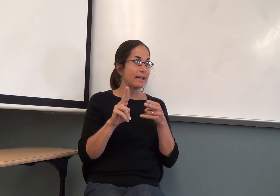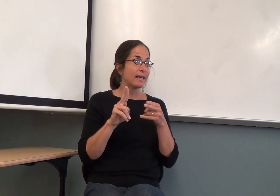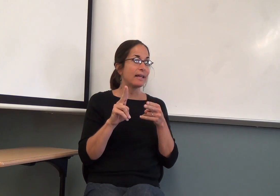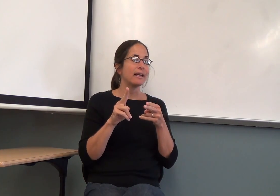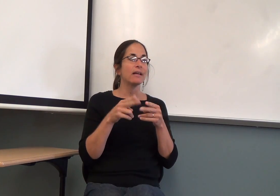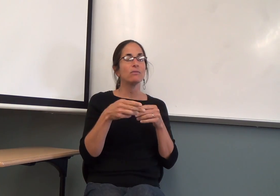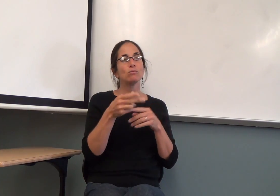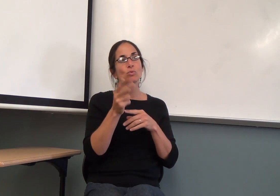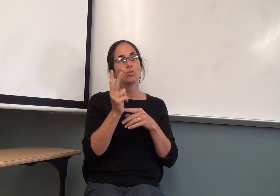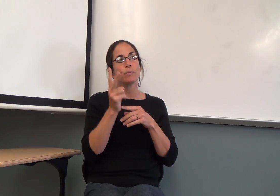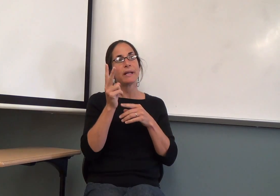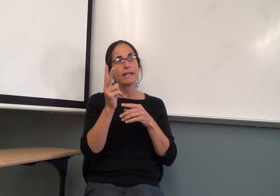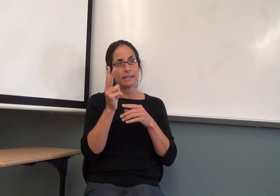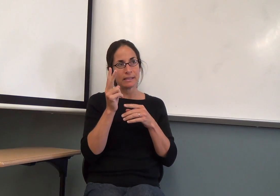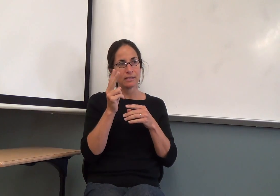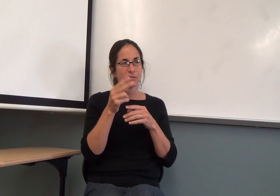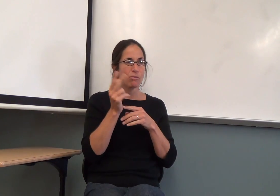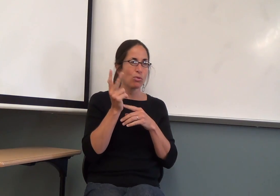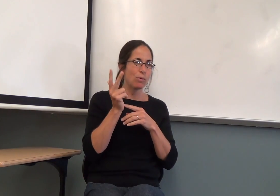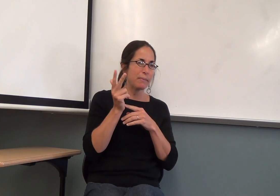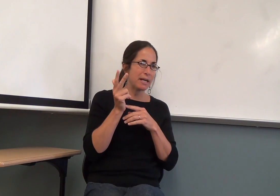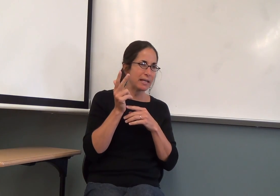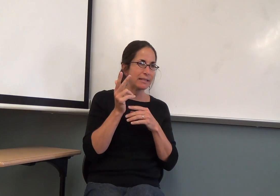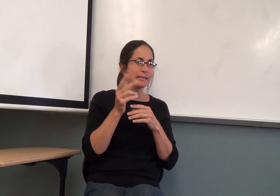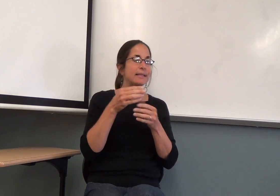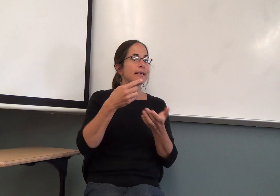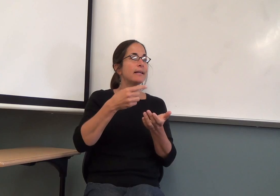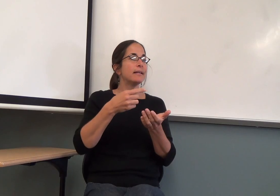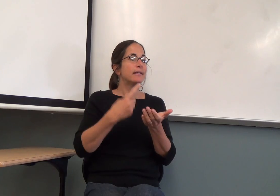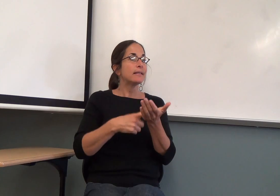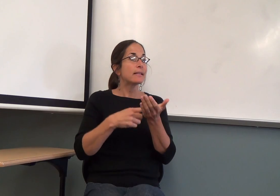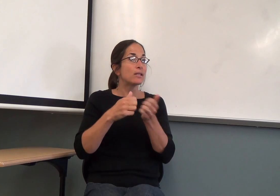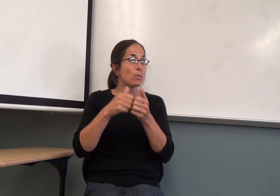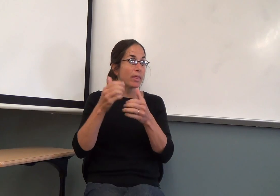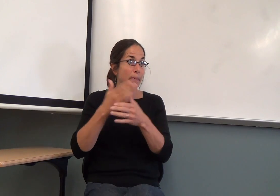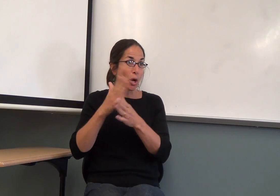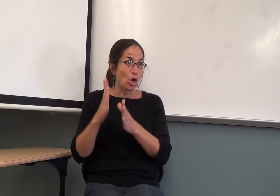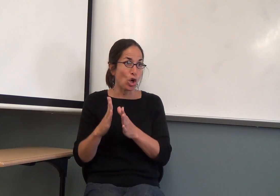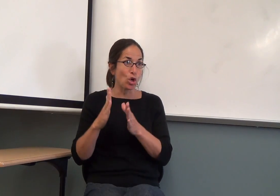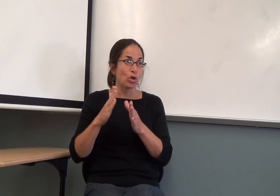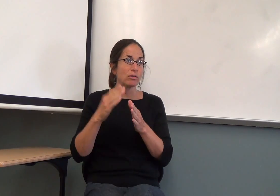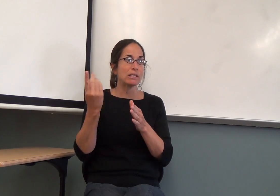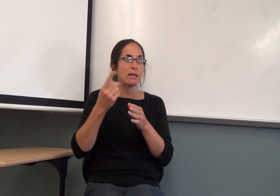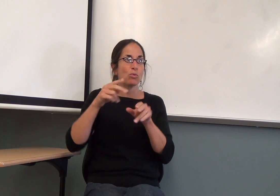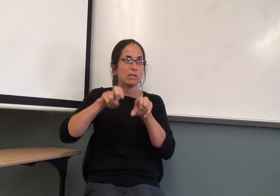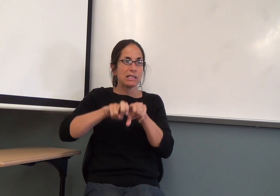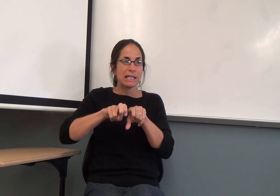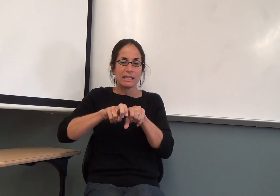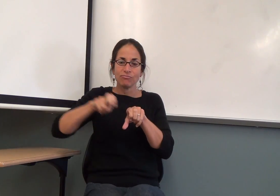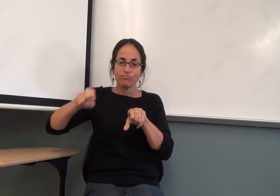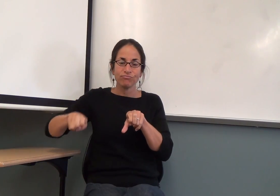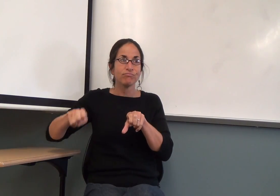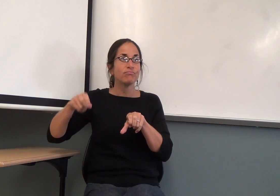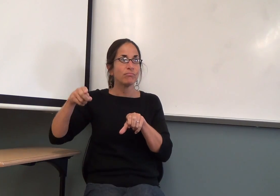about 2 minutes, 2 to 3 minutes, to discuss with your partner, the person sitting next to you, the picture that you